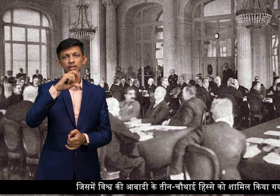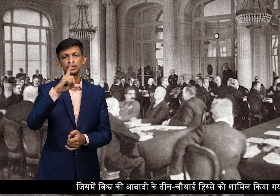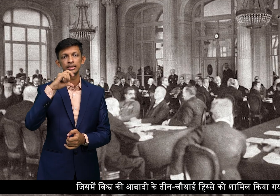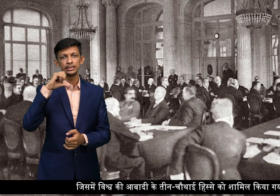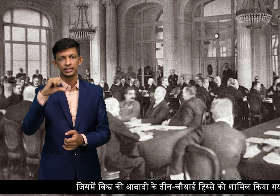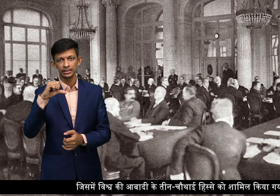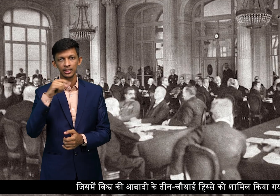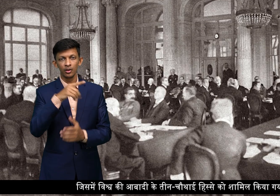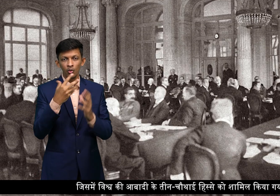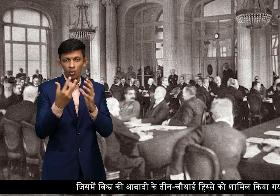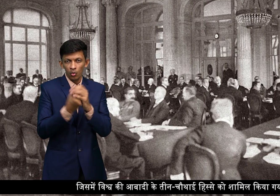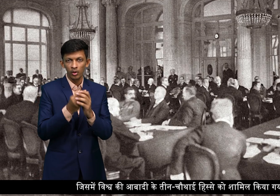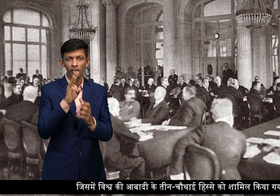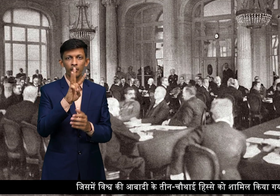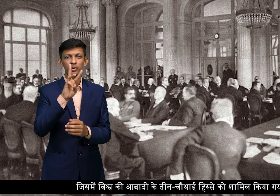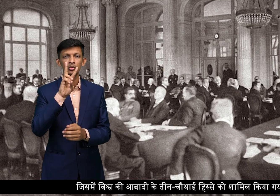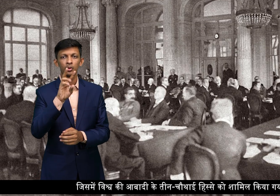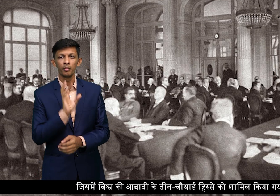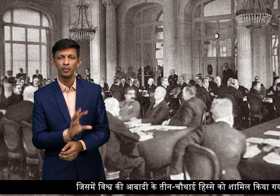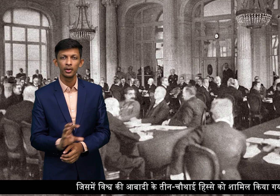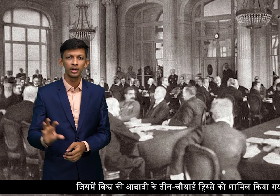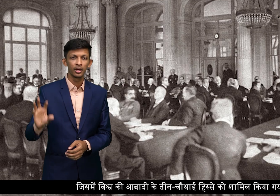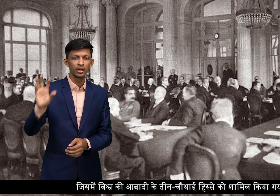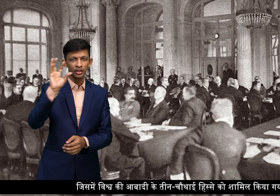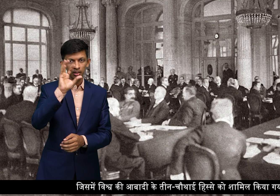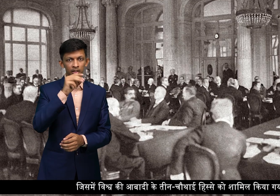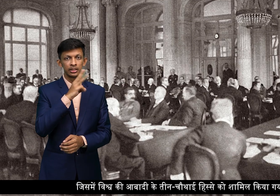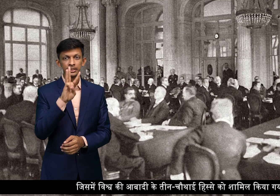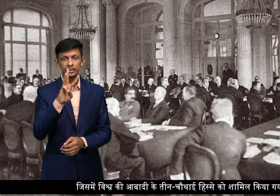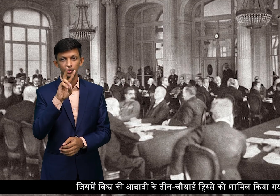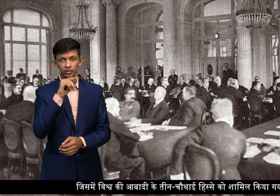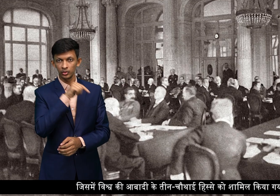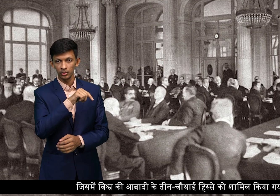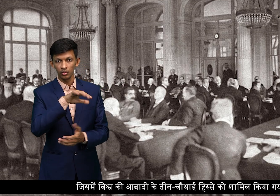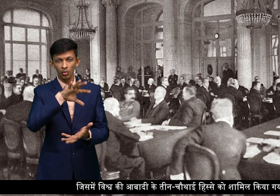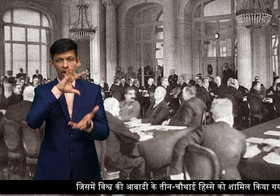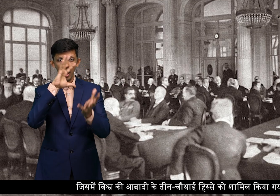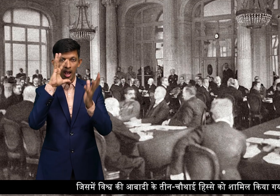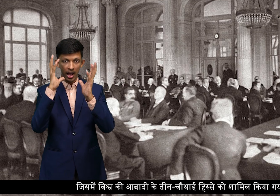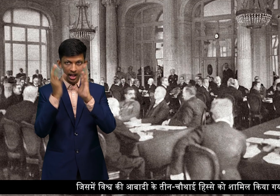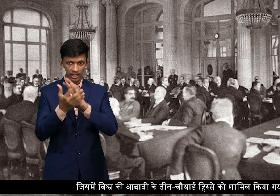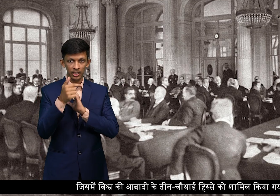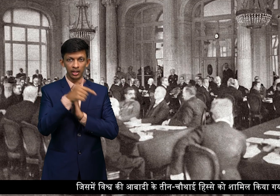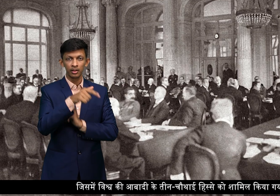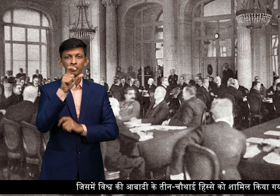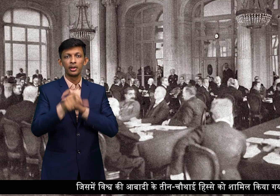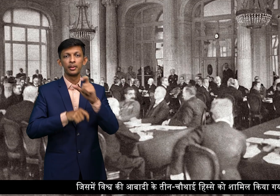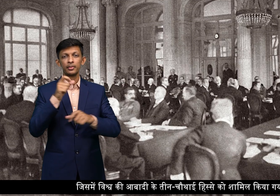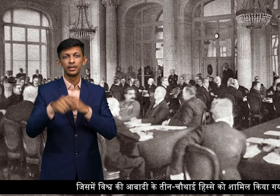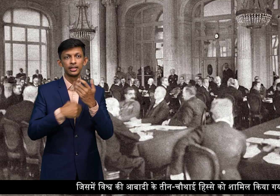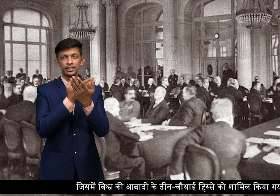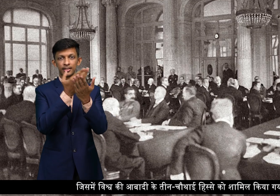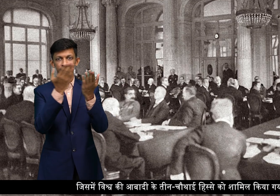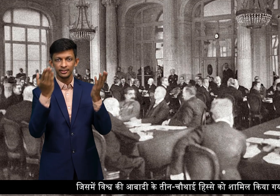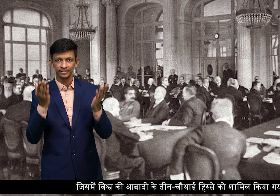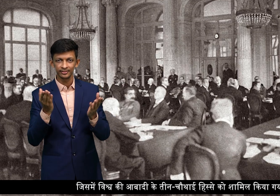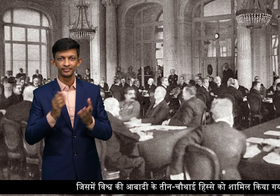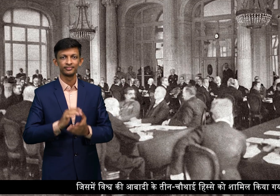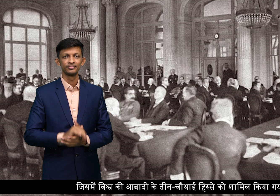In 1919, with 32 nations covering 3/4 of the world's population,